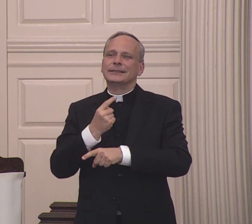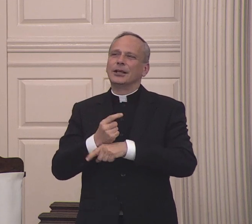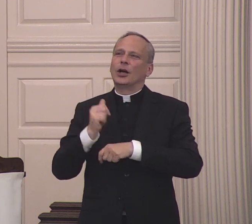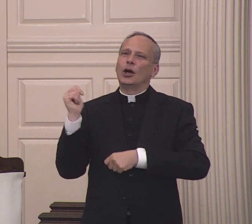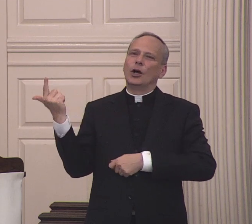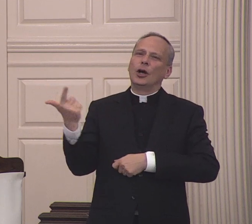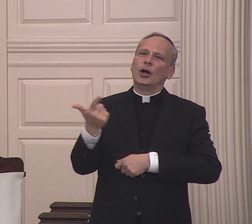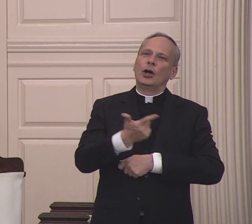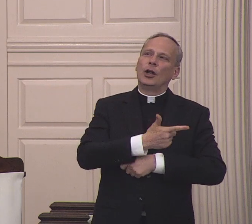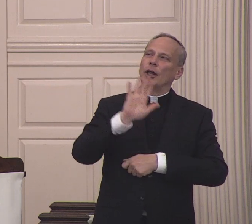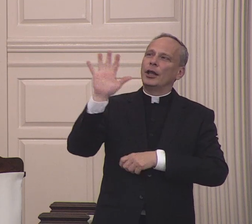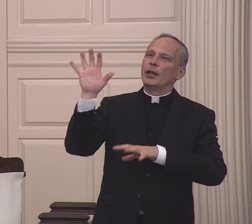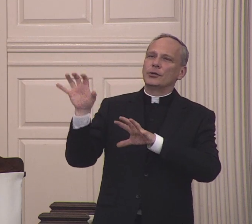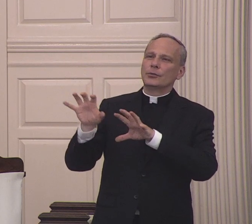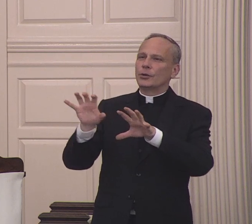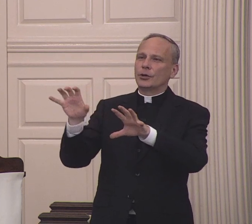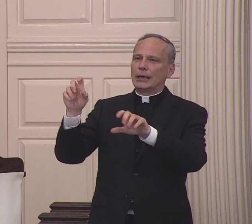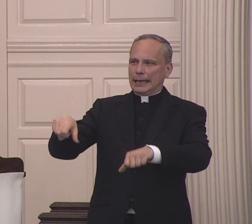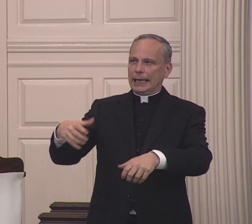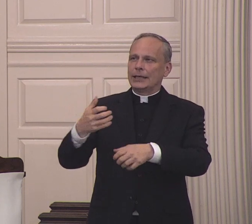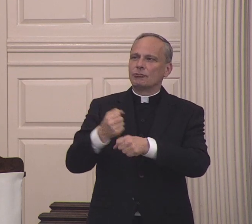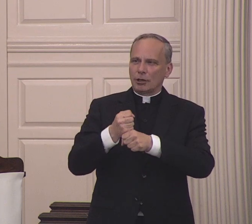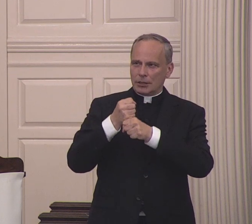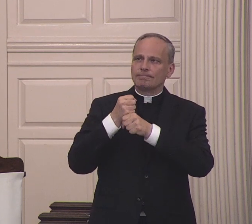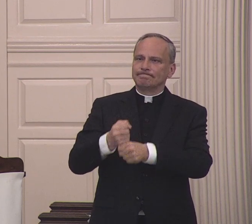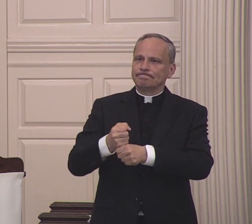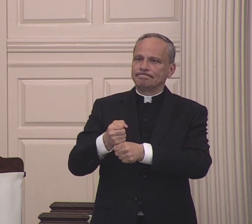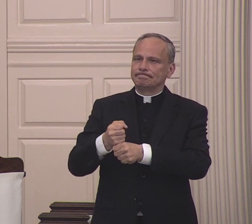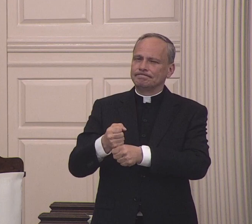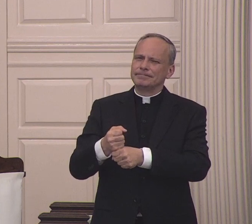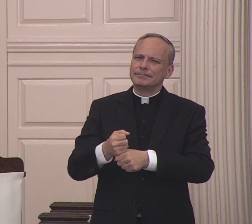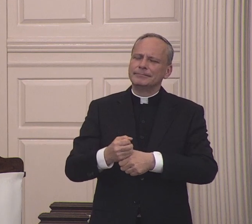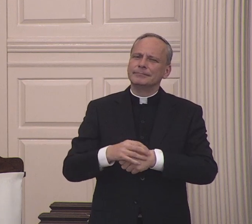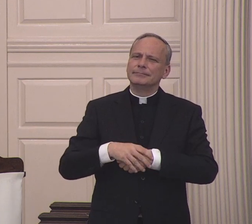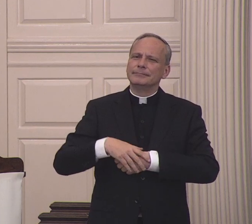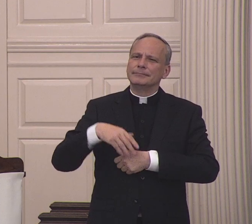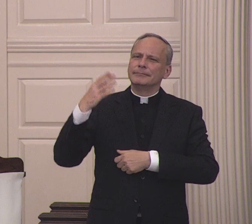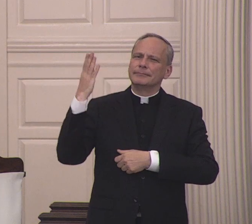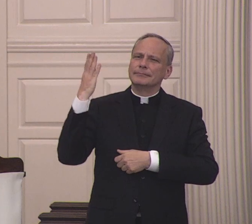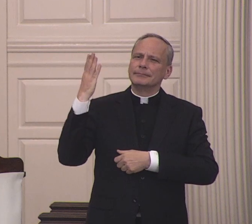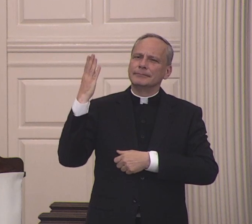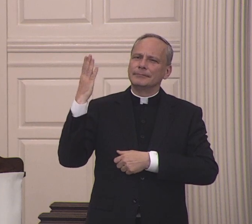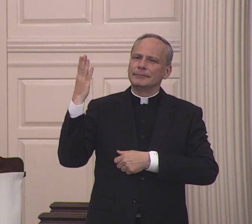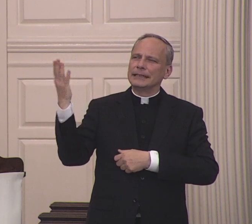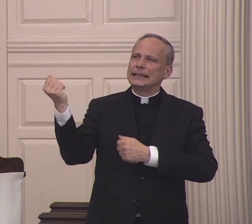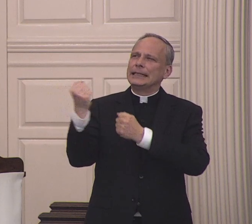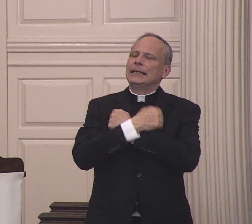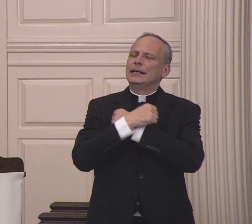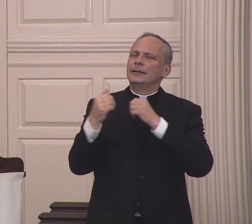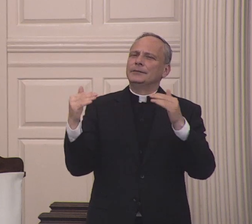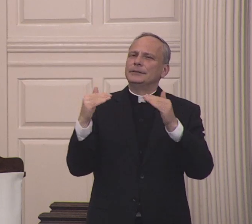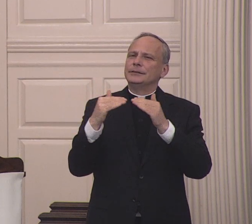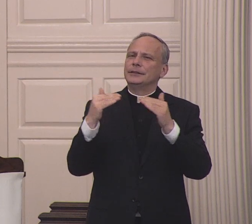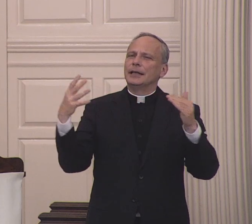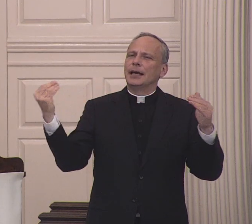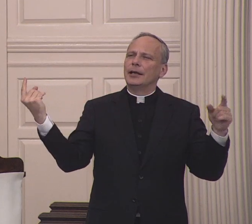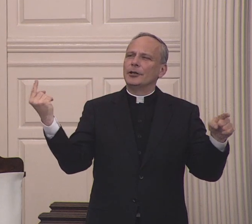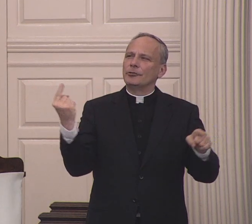his works are trustworthy. He loves justice